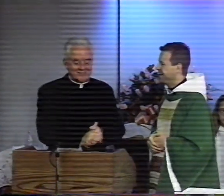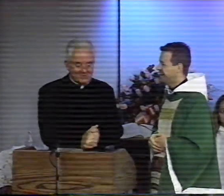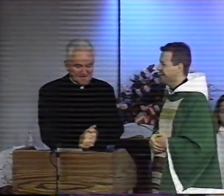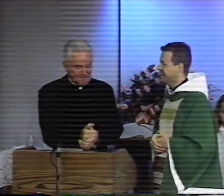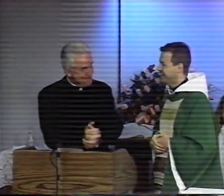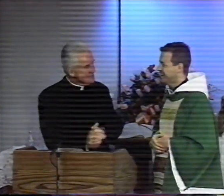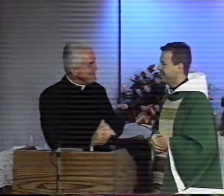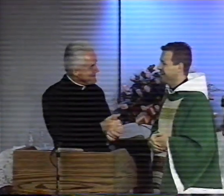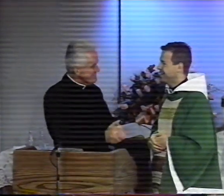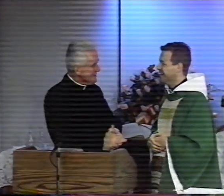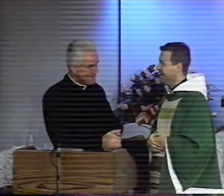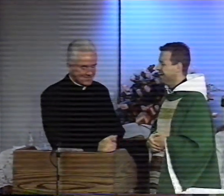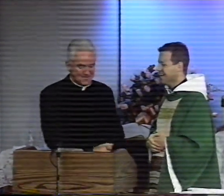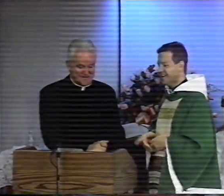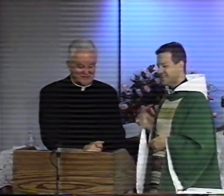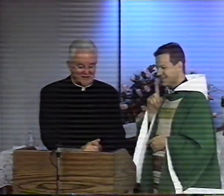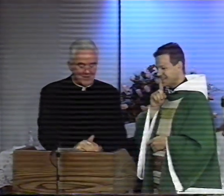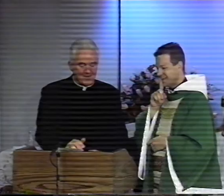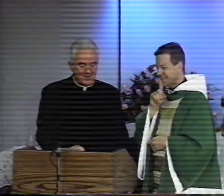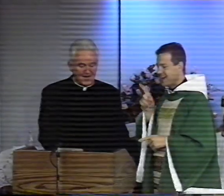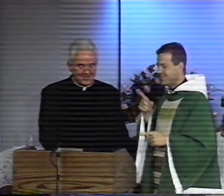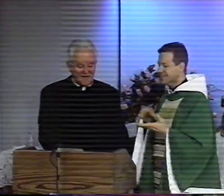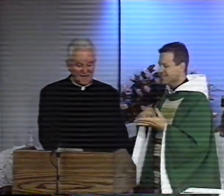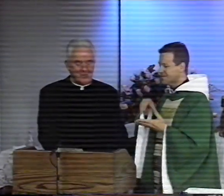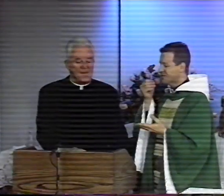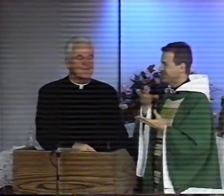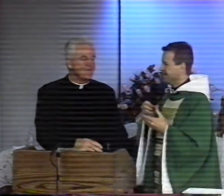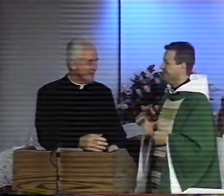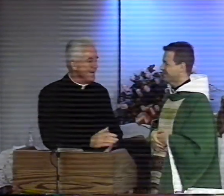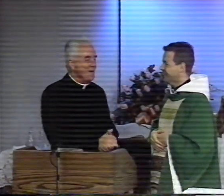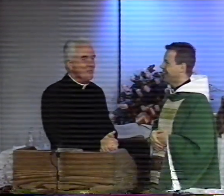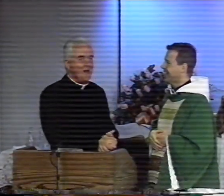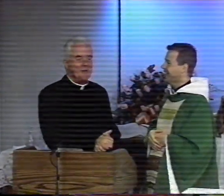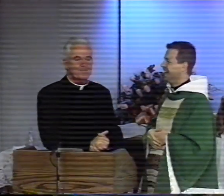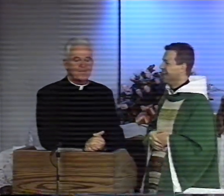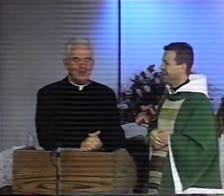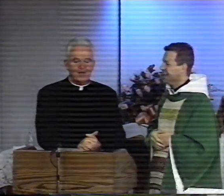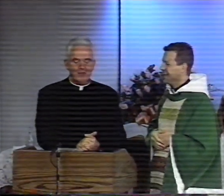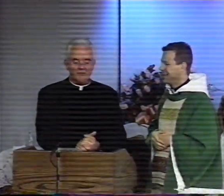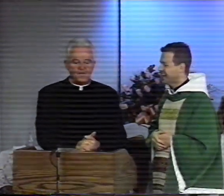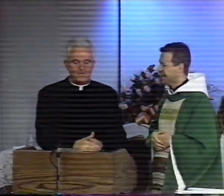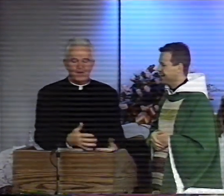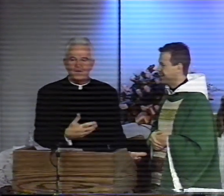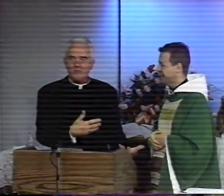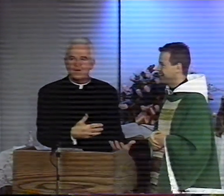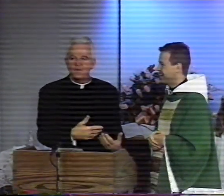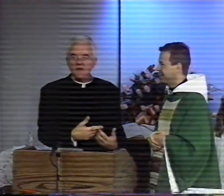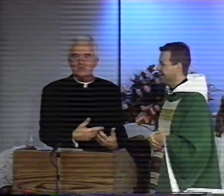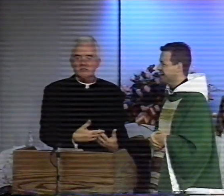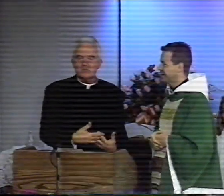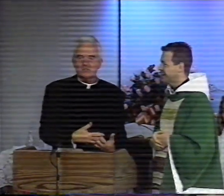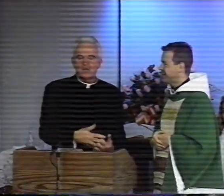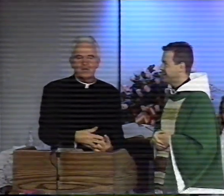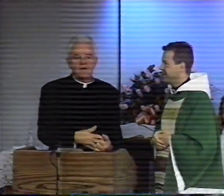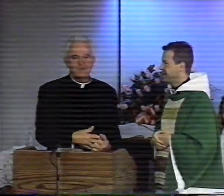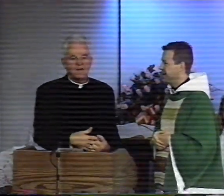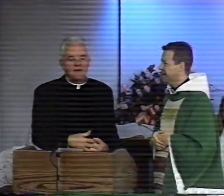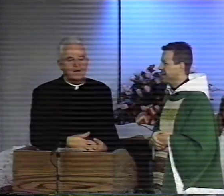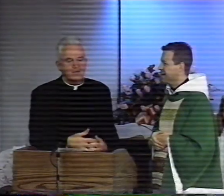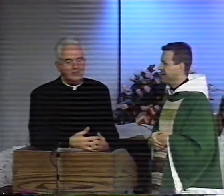Some good ones and some not so good ones. Oh, I'm not saying that. I just said you learned some. Father Michael Midas is a